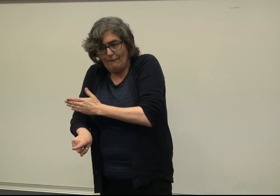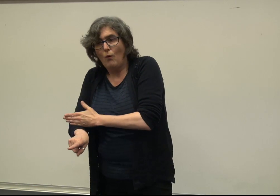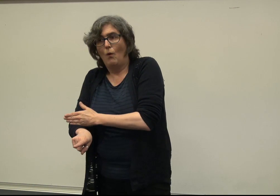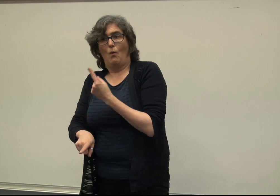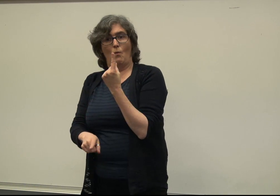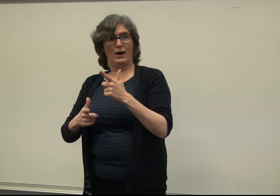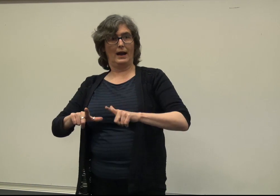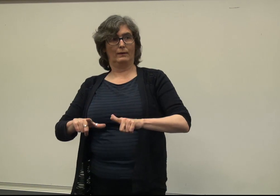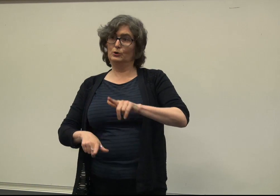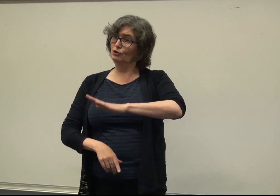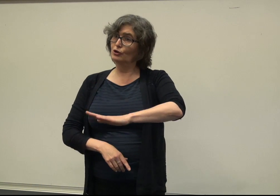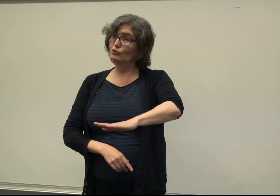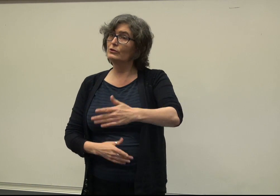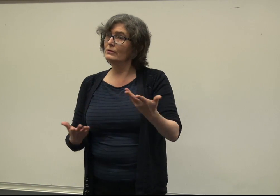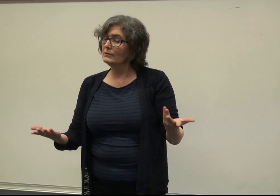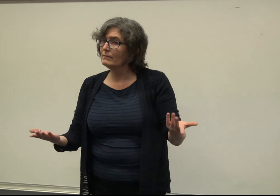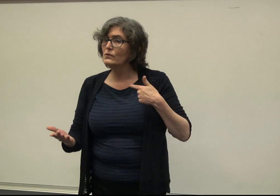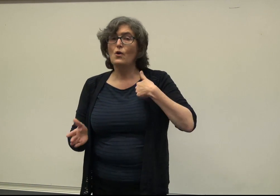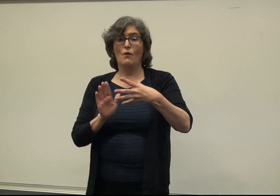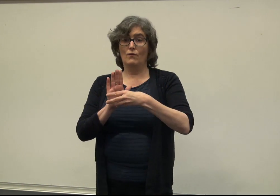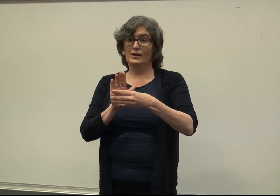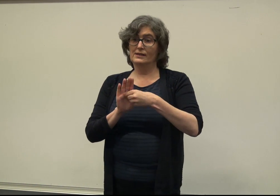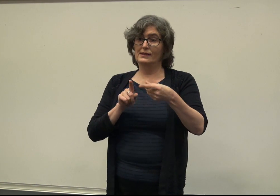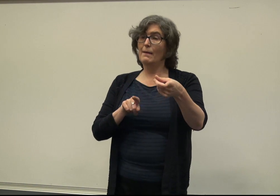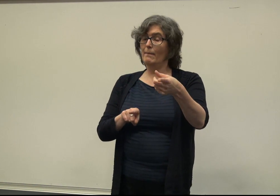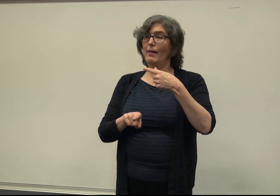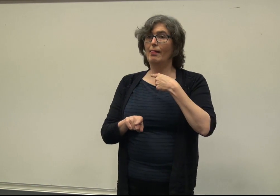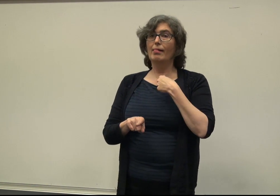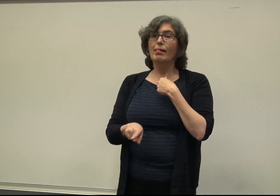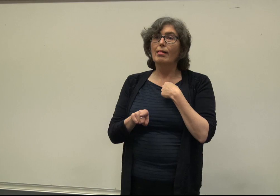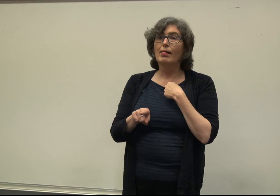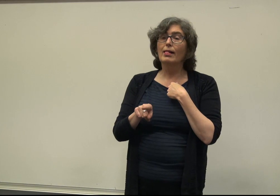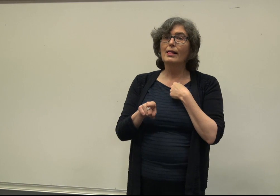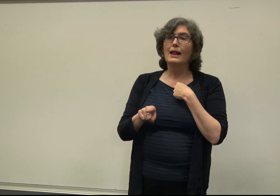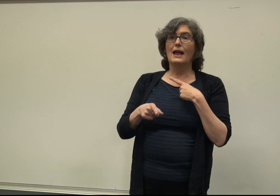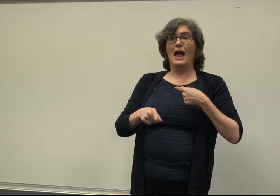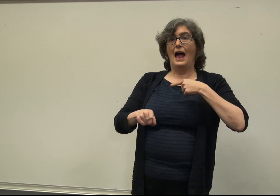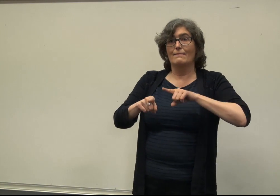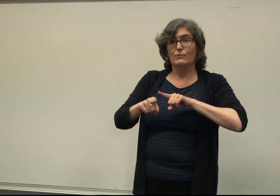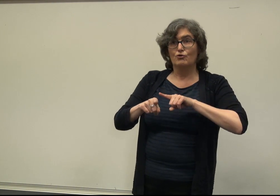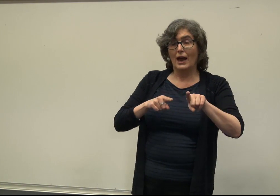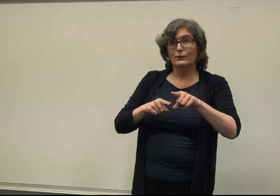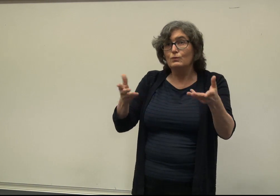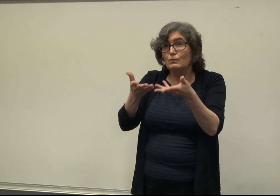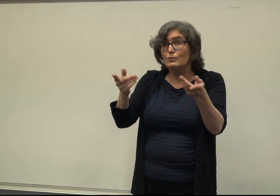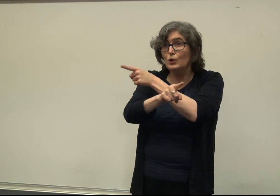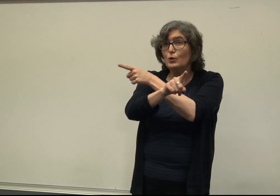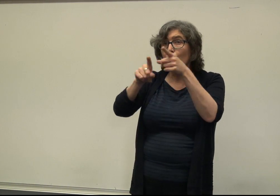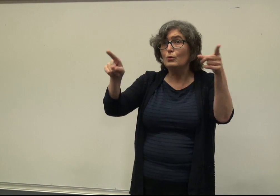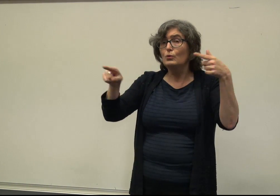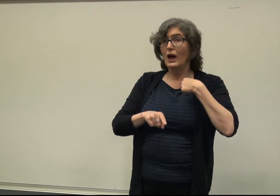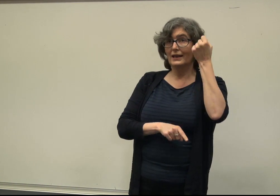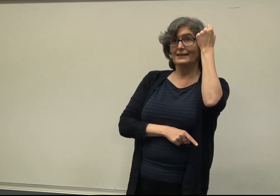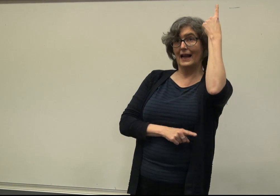here. If I'm not putting you in a position to understand what I'm talking about, then you can't